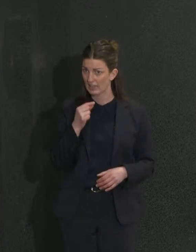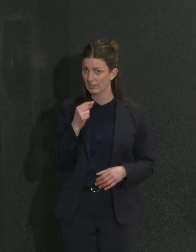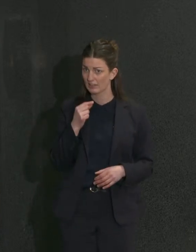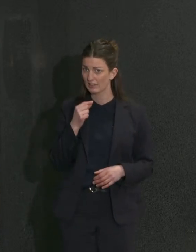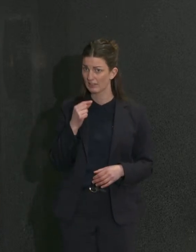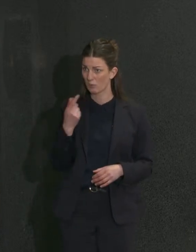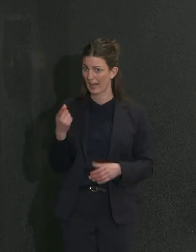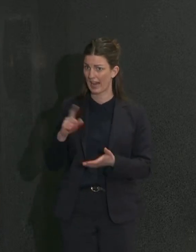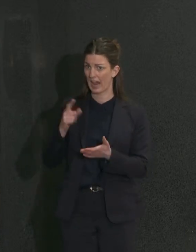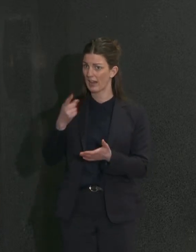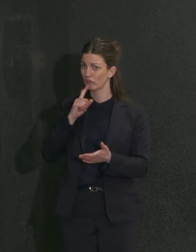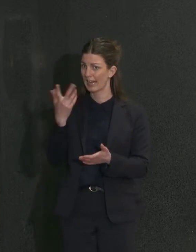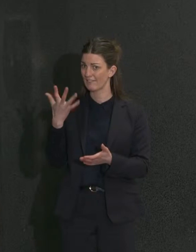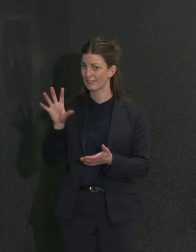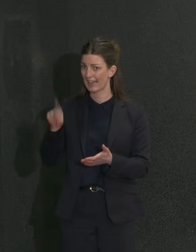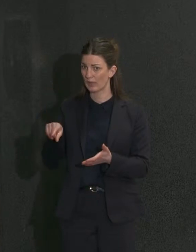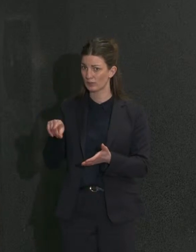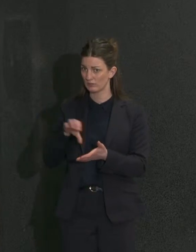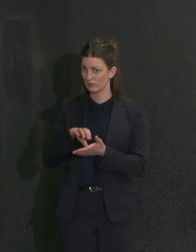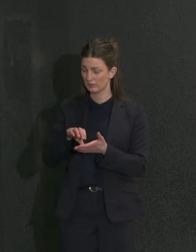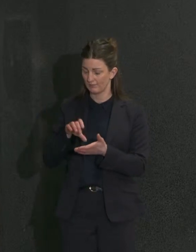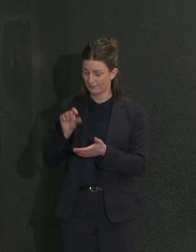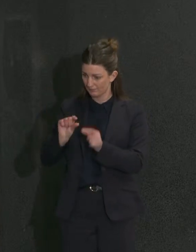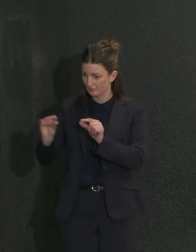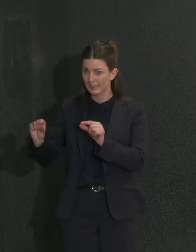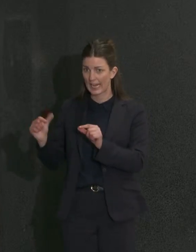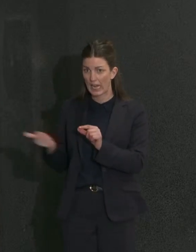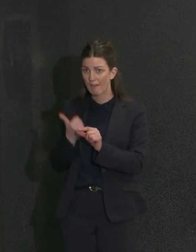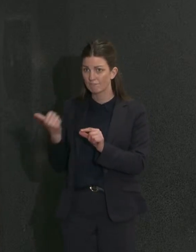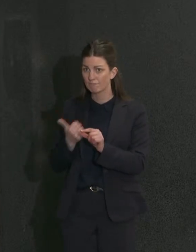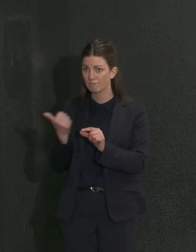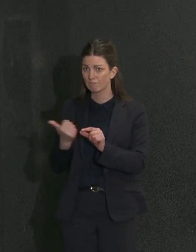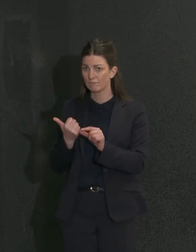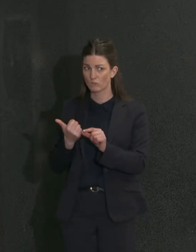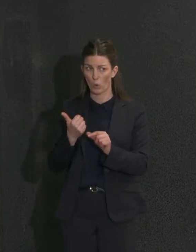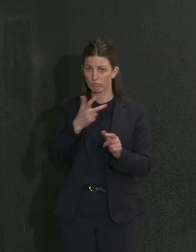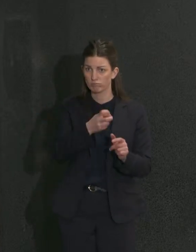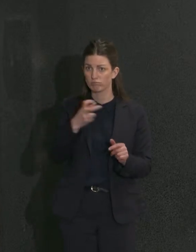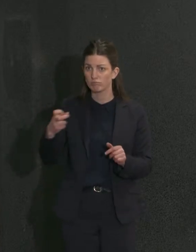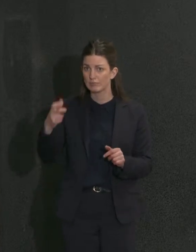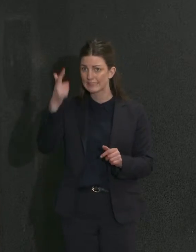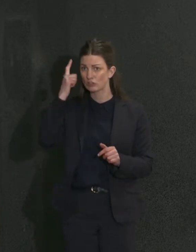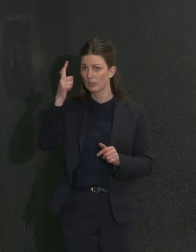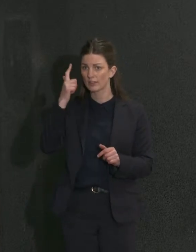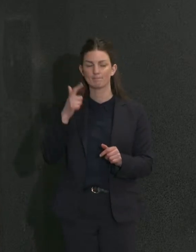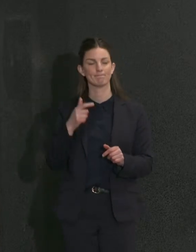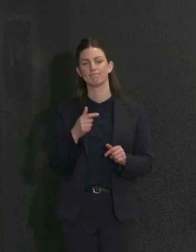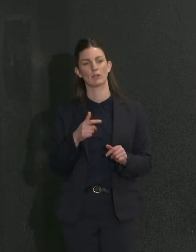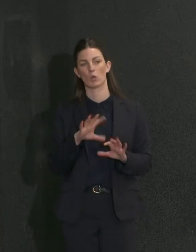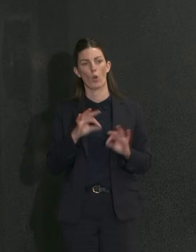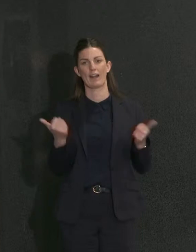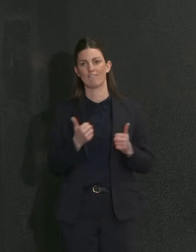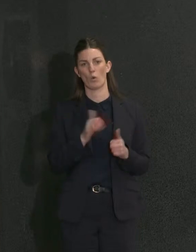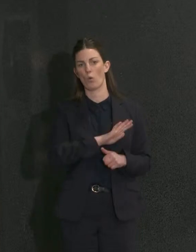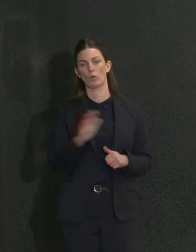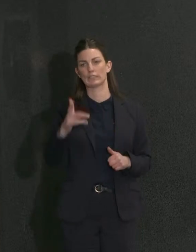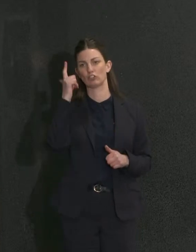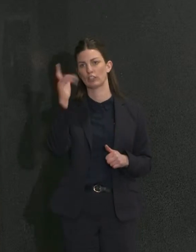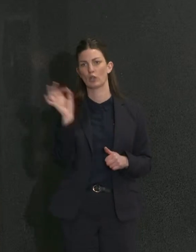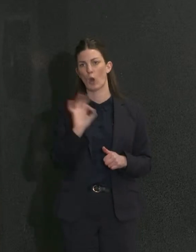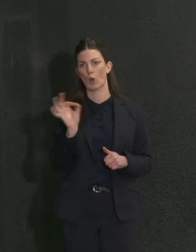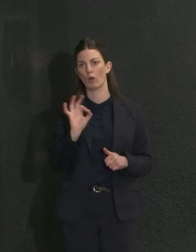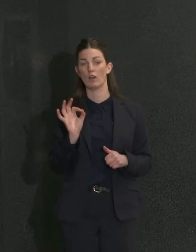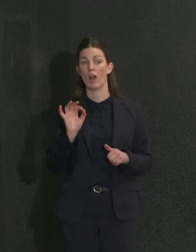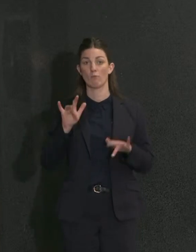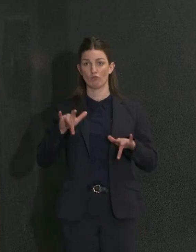Not at 150,000, there isn't, no. But again, I don't want to, by ruling in and out every different group today, to make announcements that I'm really not ready to